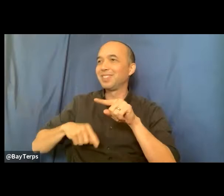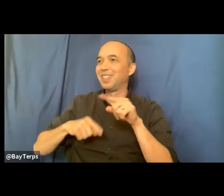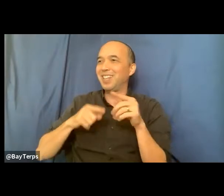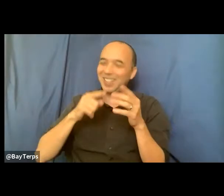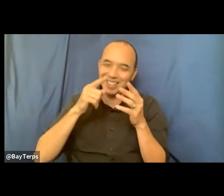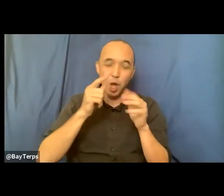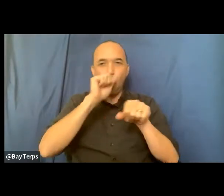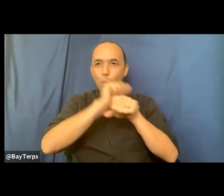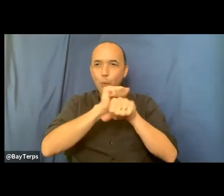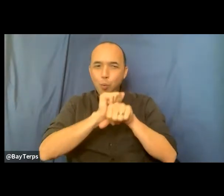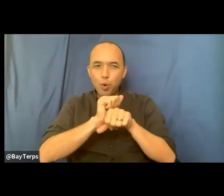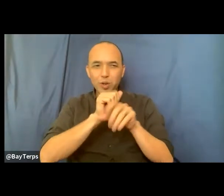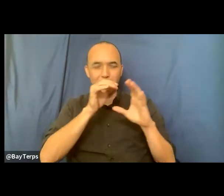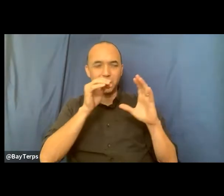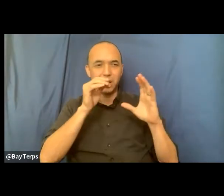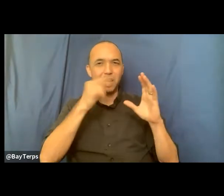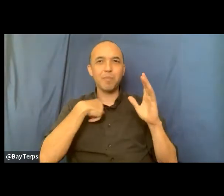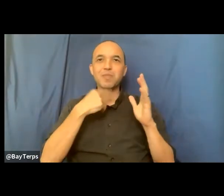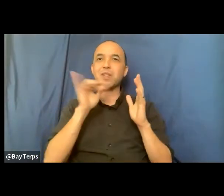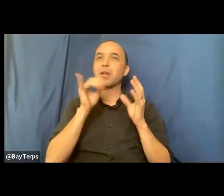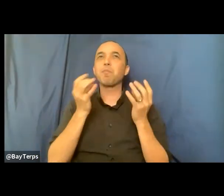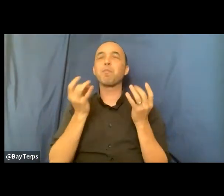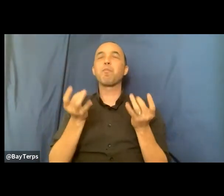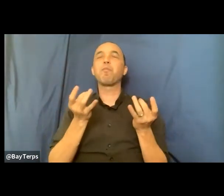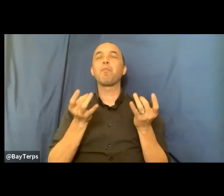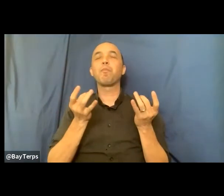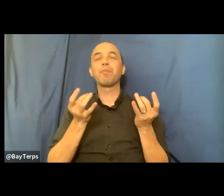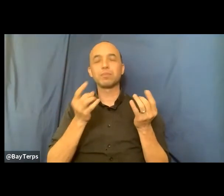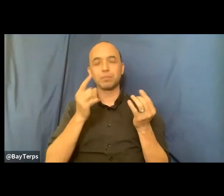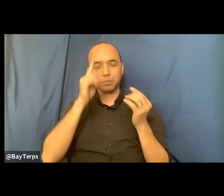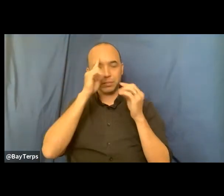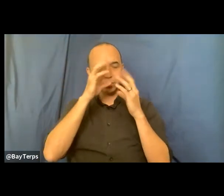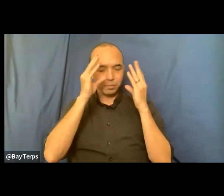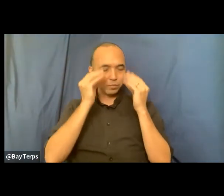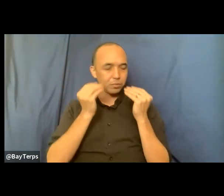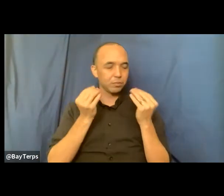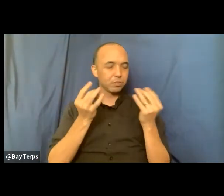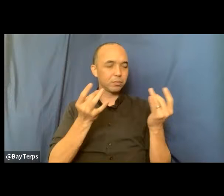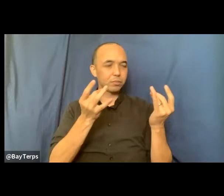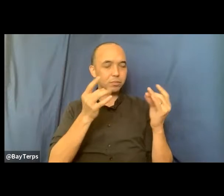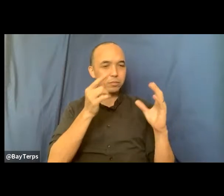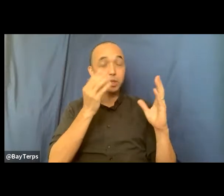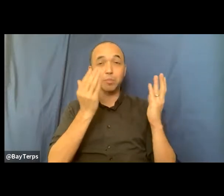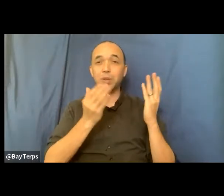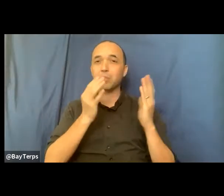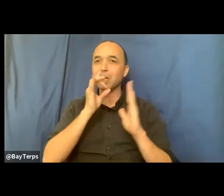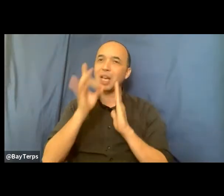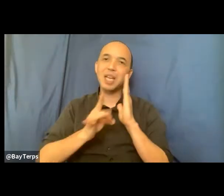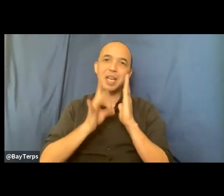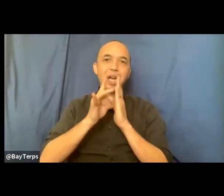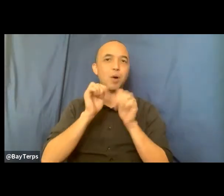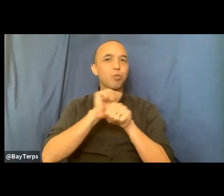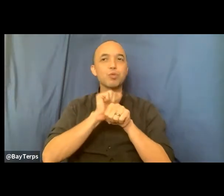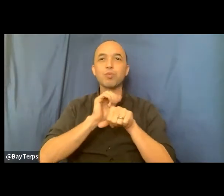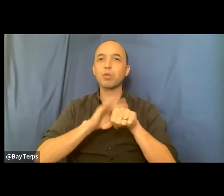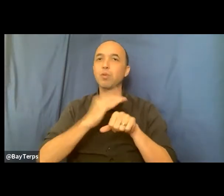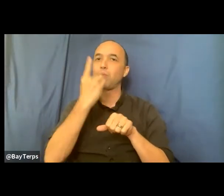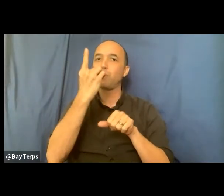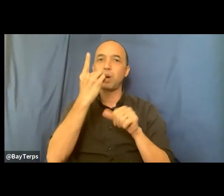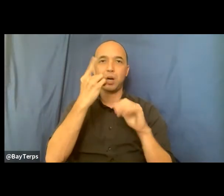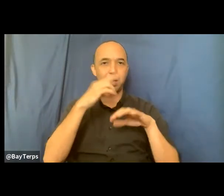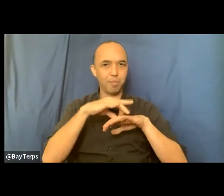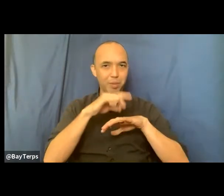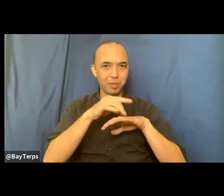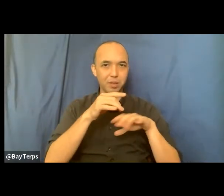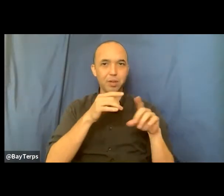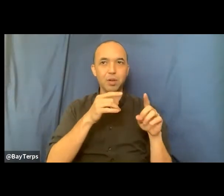very meditative state that I get into when I'm carving. And you know, we might spend 8 hours working on one pumpkin. So whichever one I'm working on often